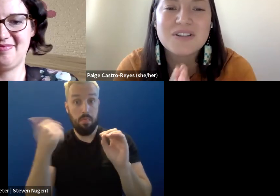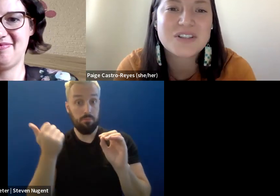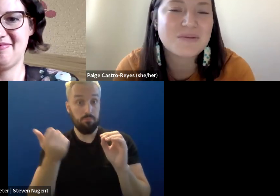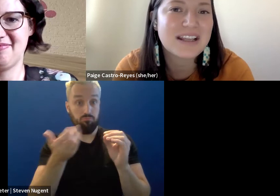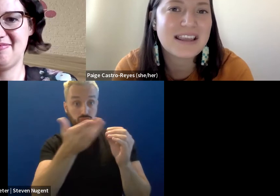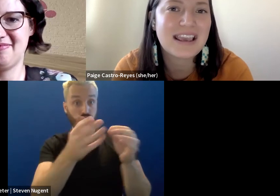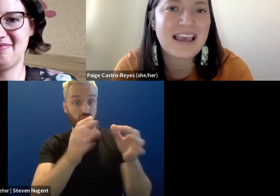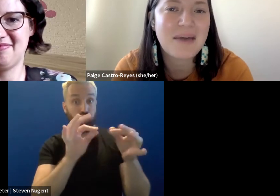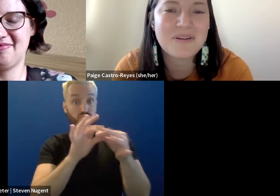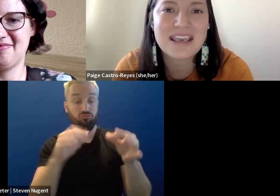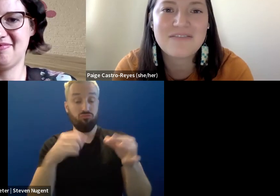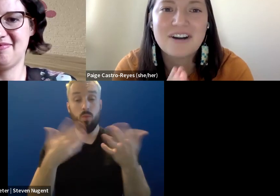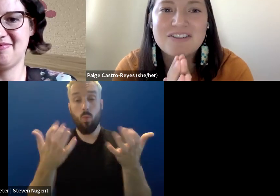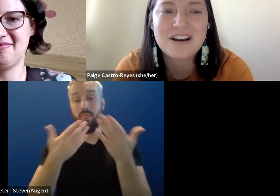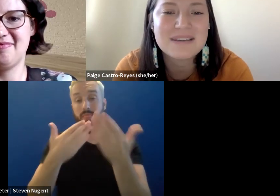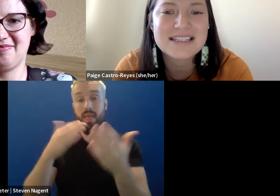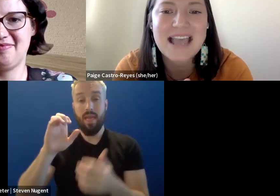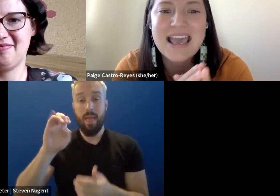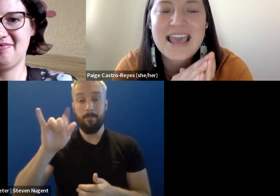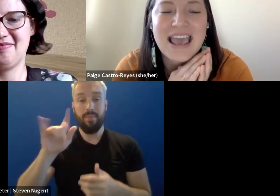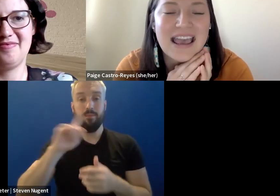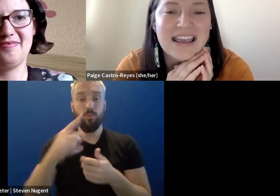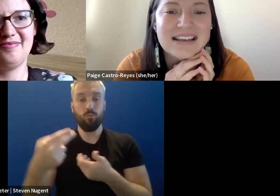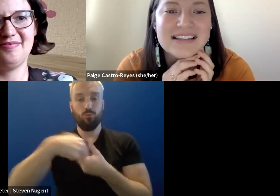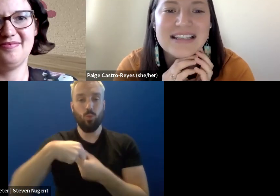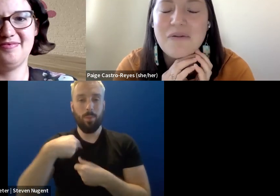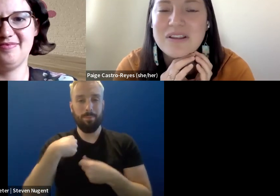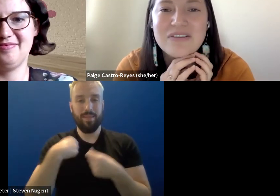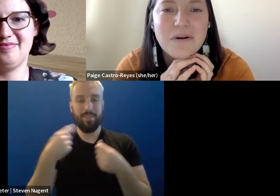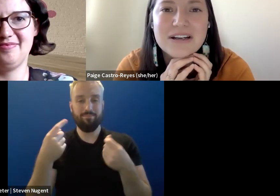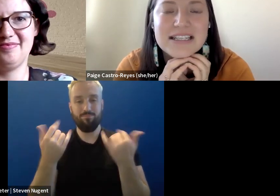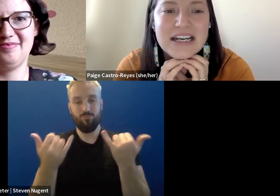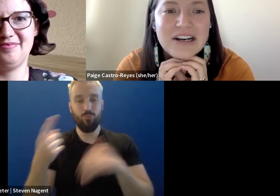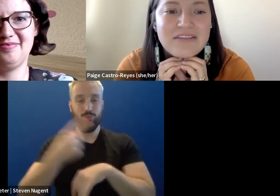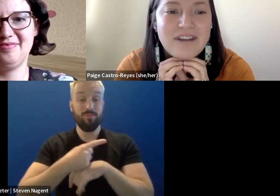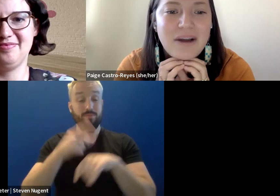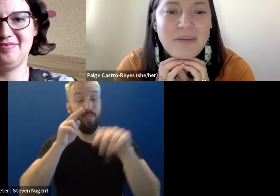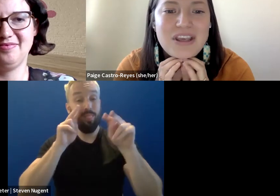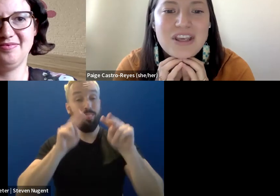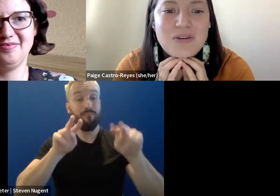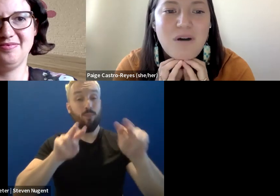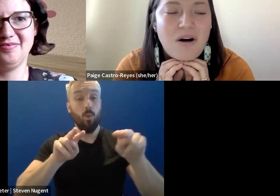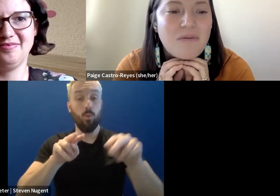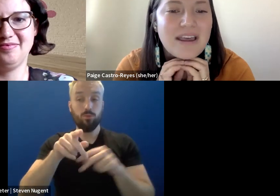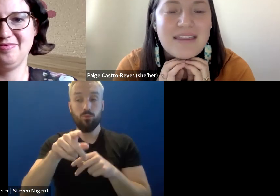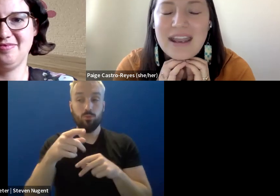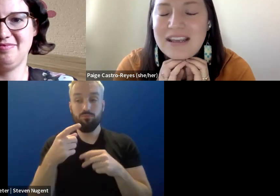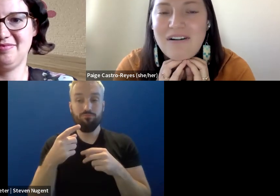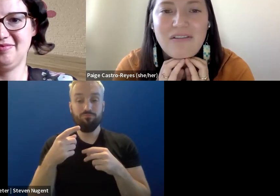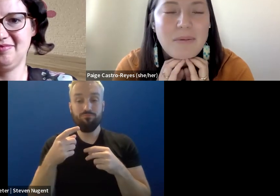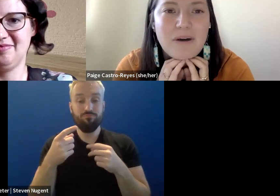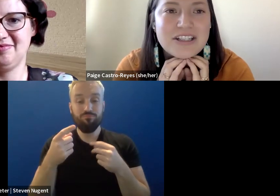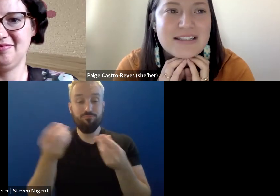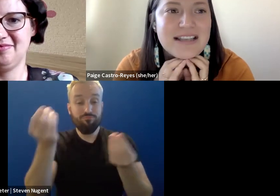I also just want to thank Emily for joining me today. And yeah, we look forward to hearing from you all with